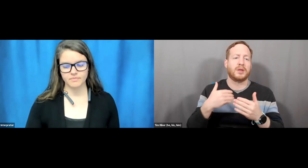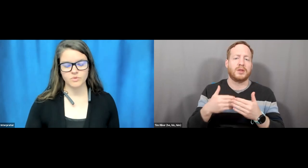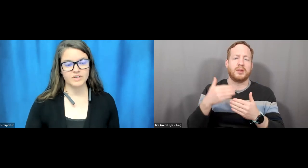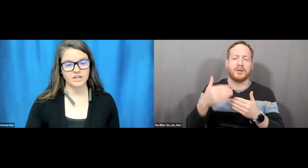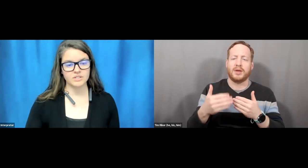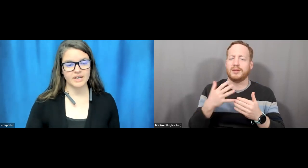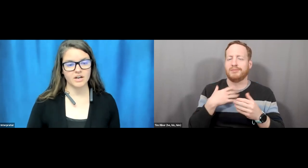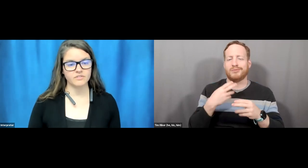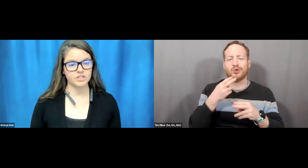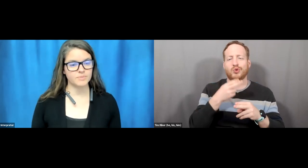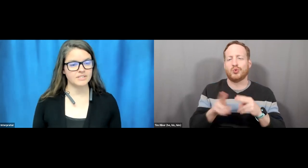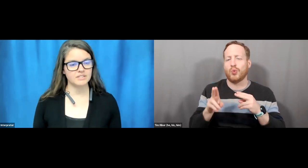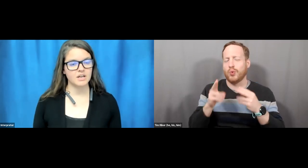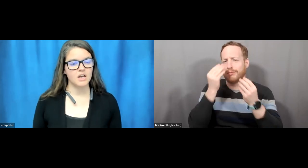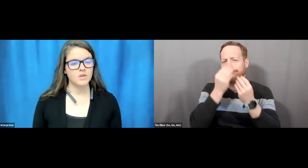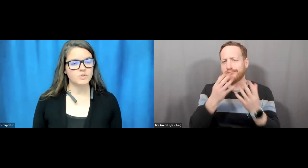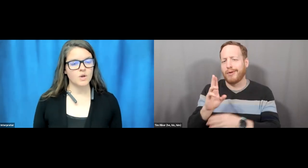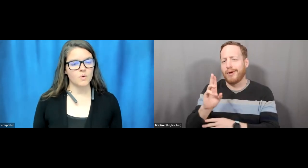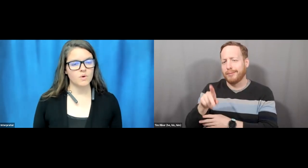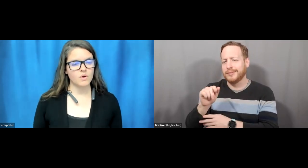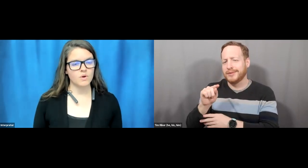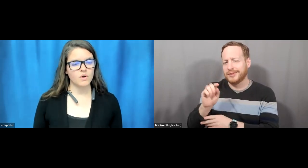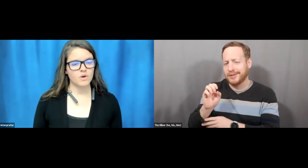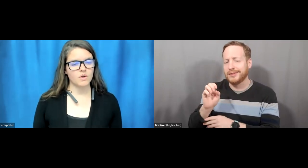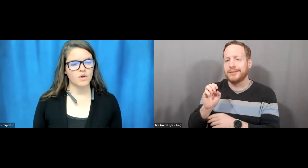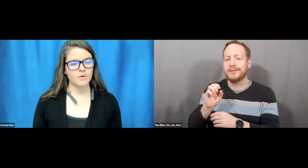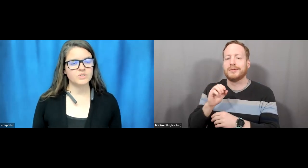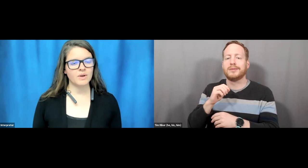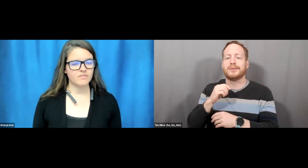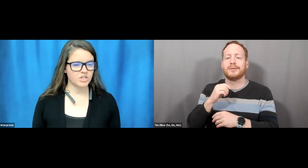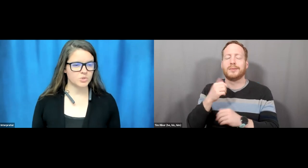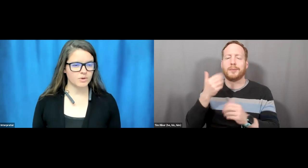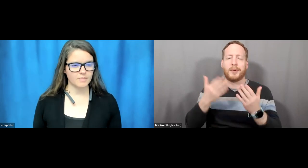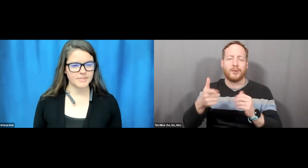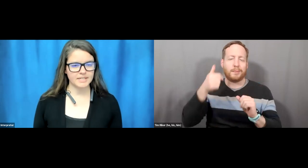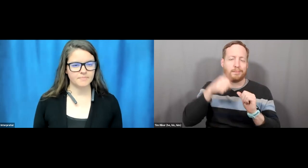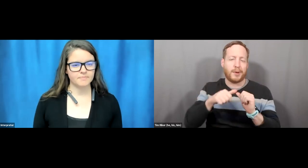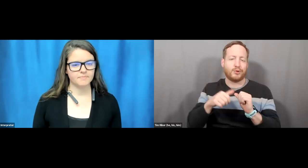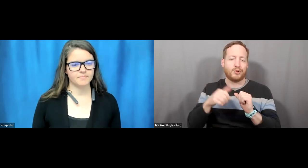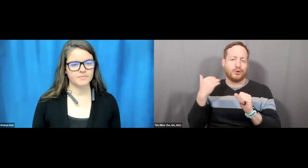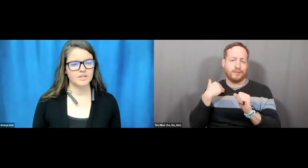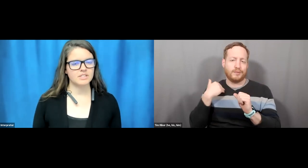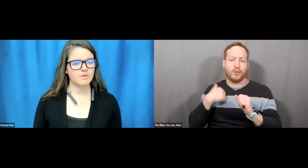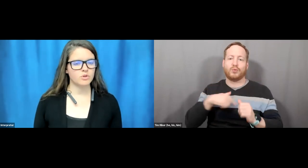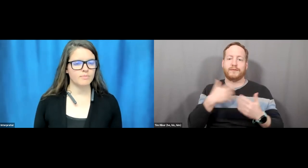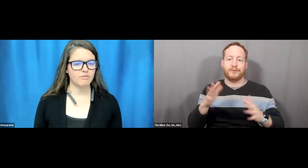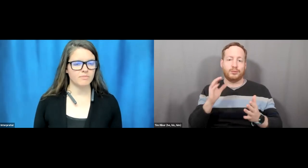Move on to any unfinished business. So we do have a very short update. Some of you may